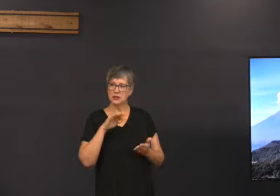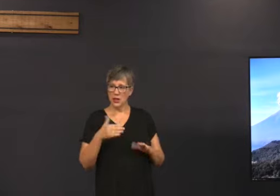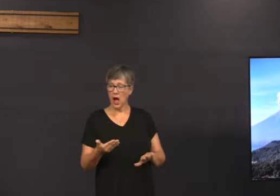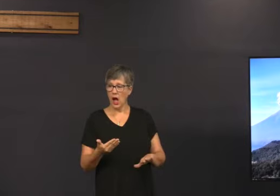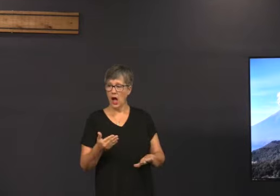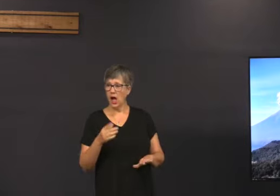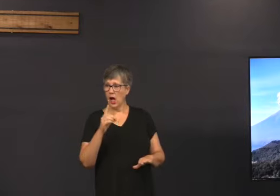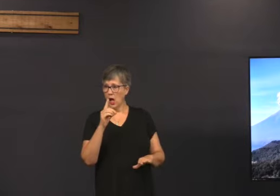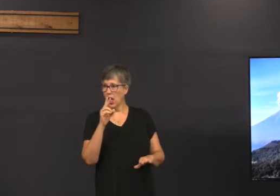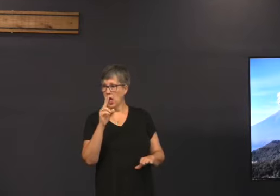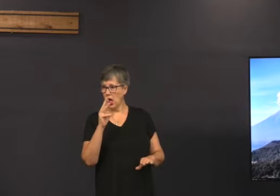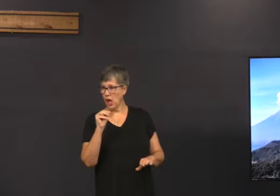Children often die